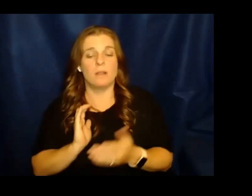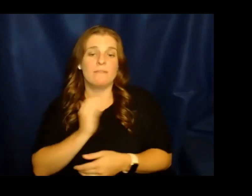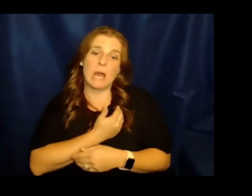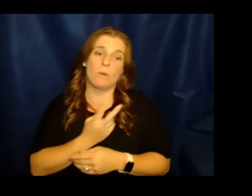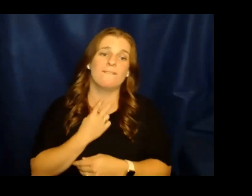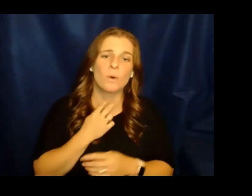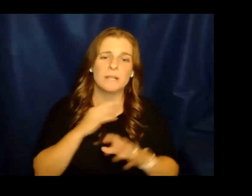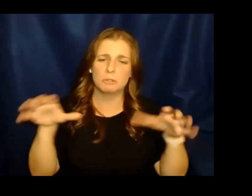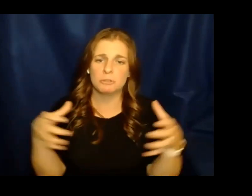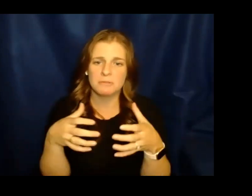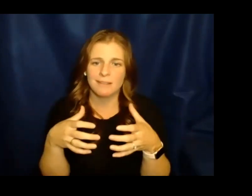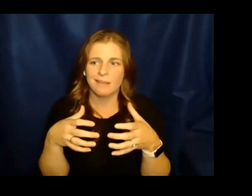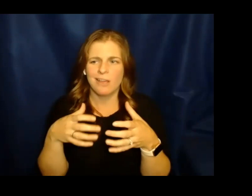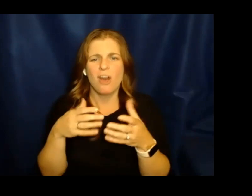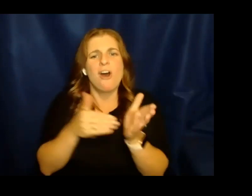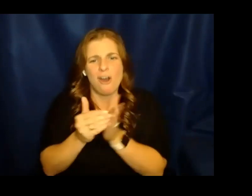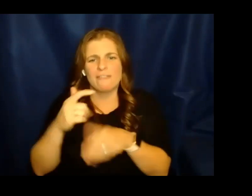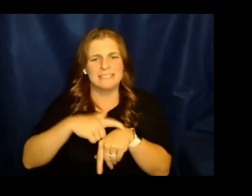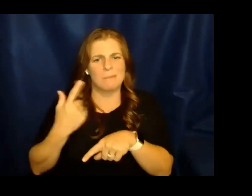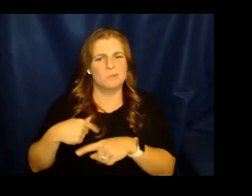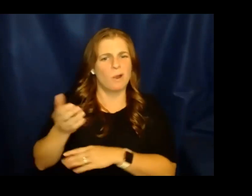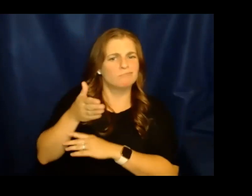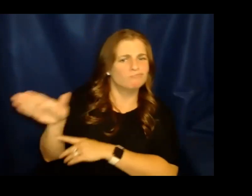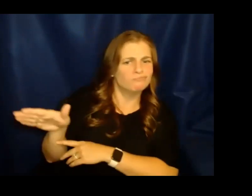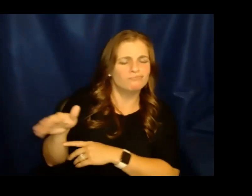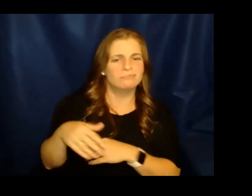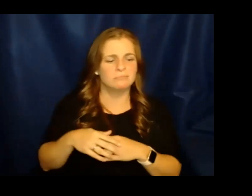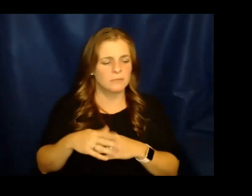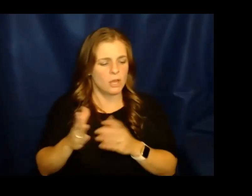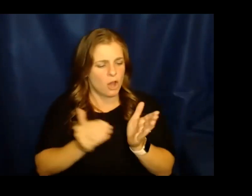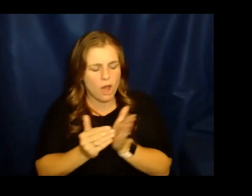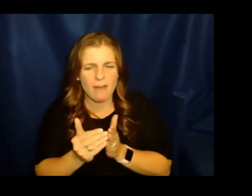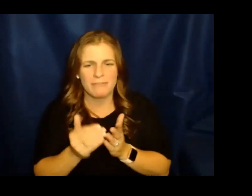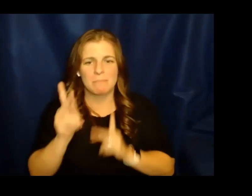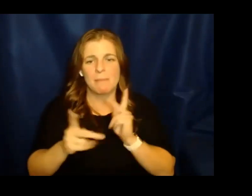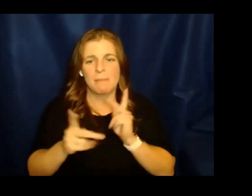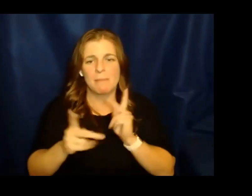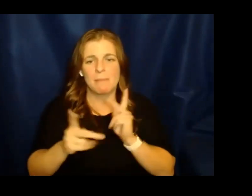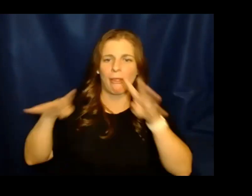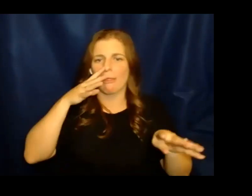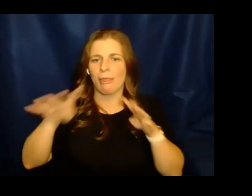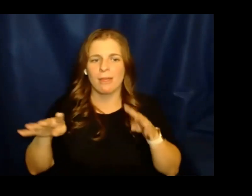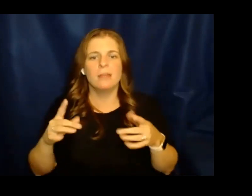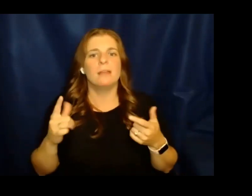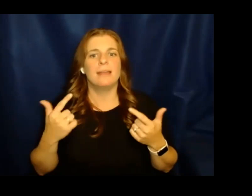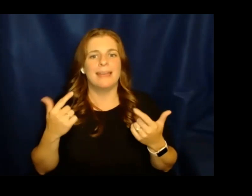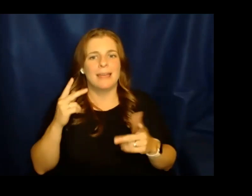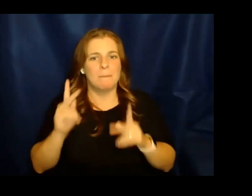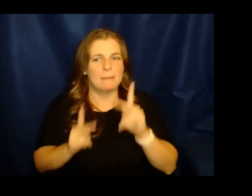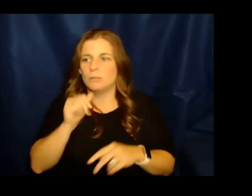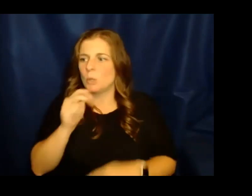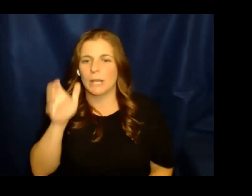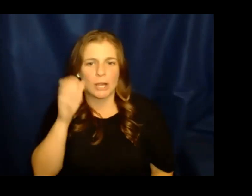way too often sidelined from our headlines, way too often undermined and positioned in ways that hurt us instead of helping